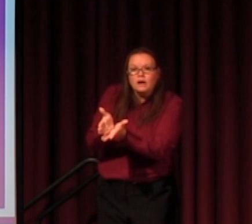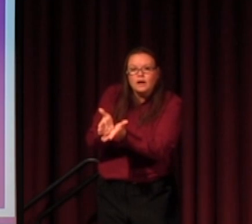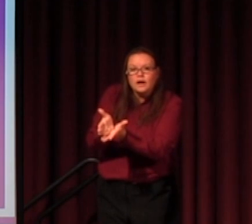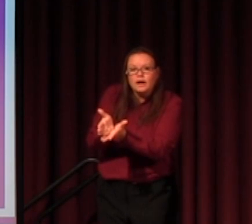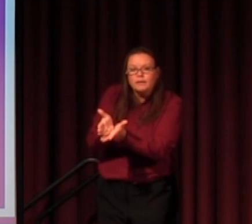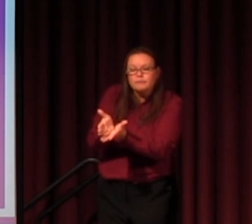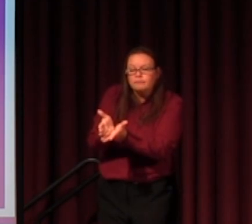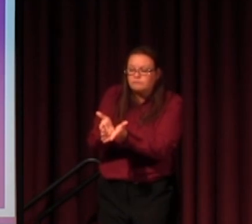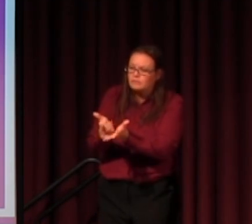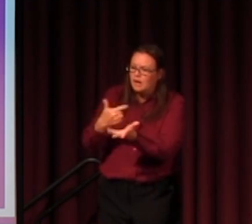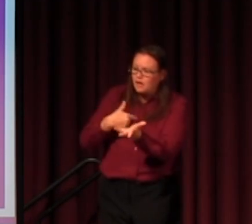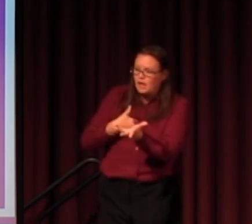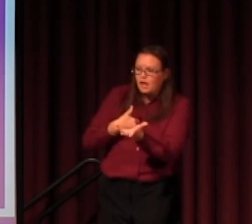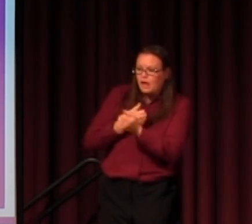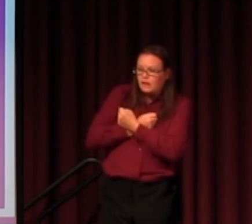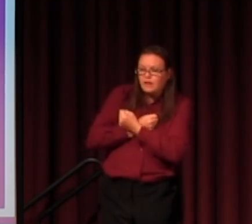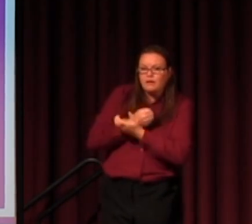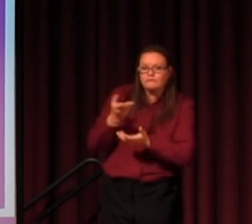because I love them.